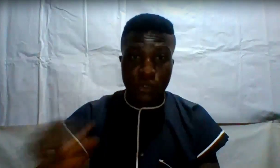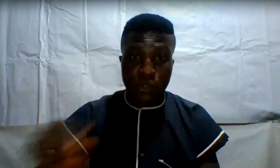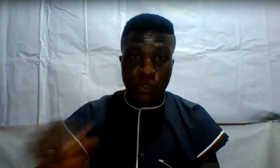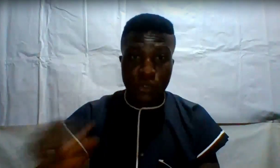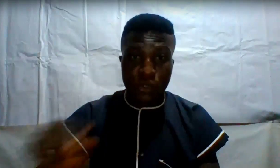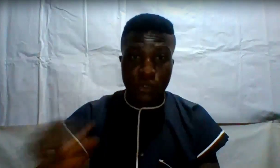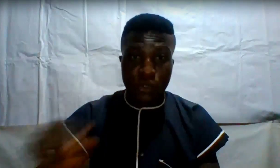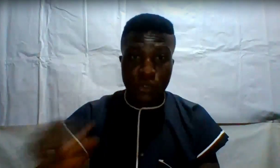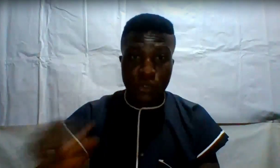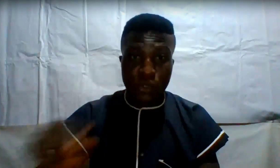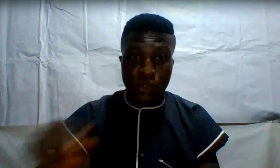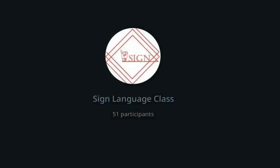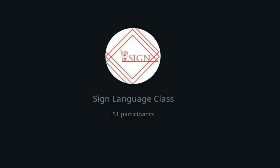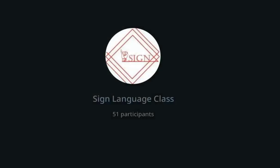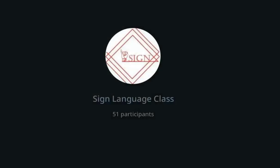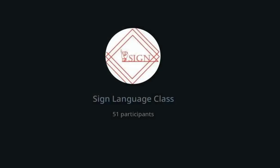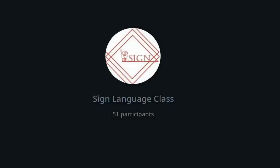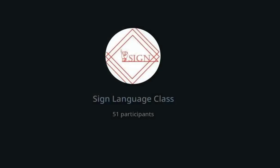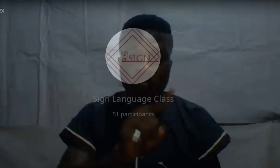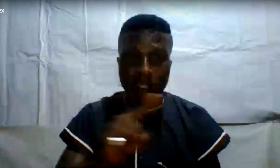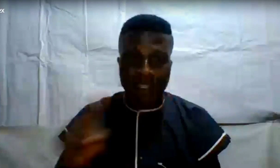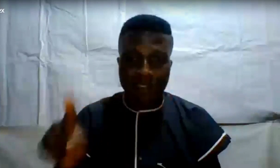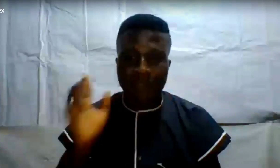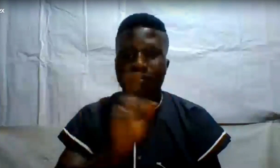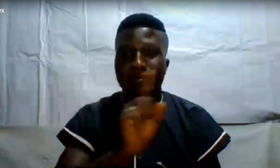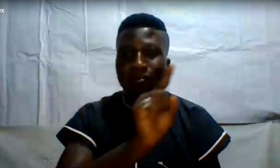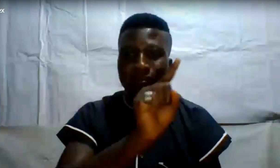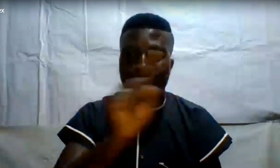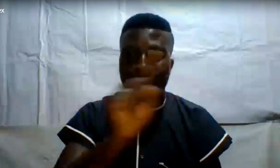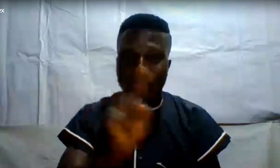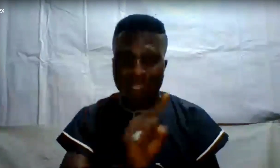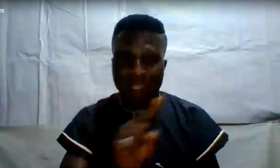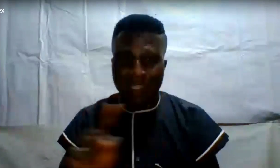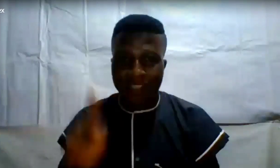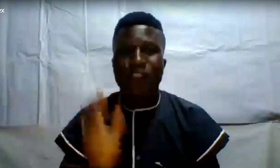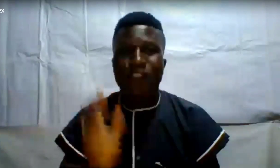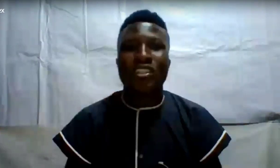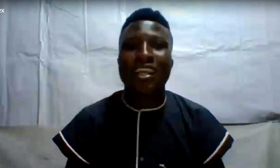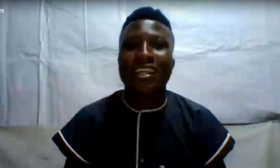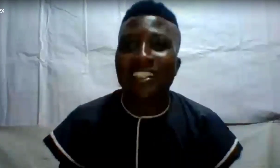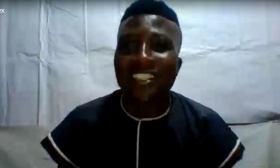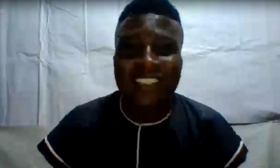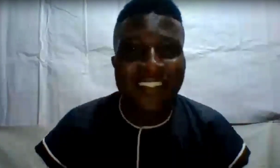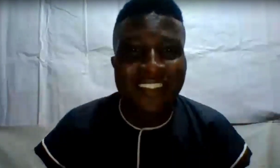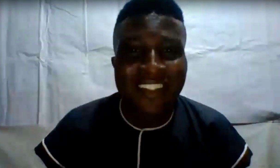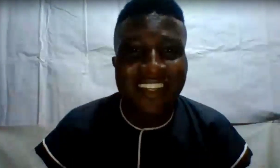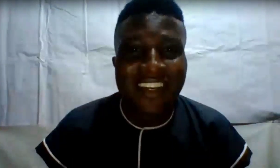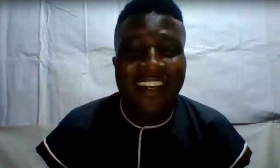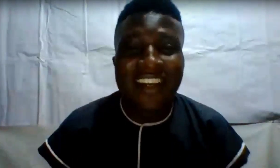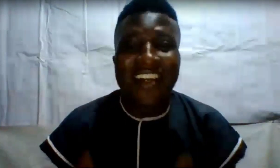Z. Z. Just like that. Guys, this one is so easy.